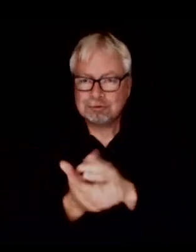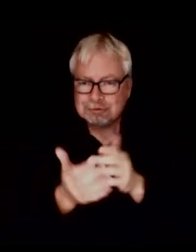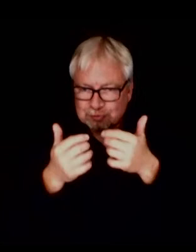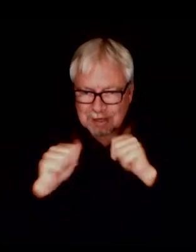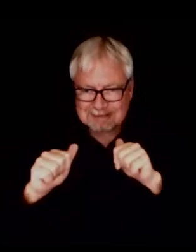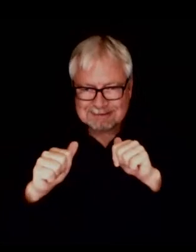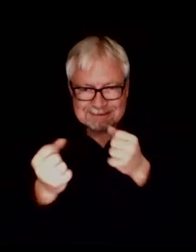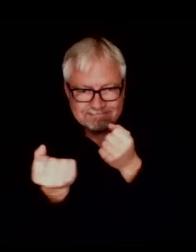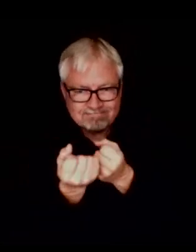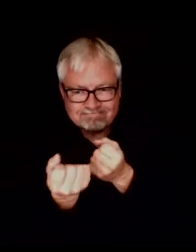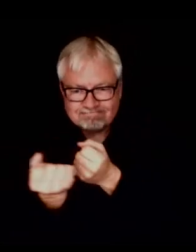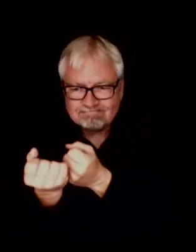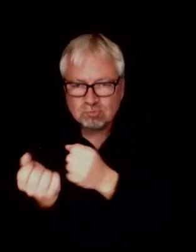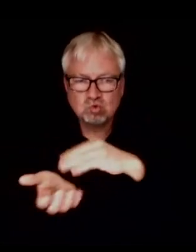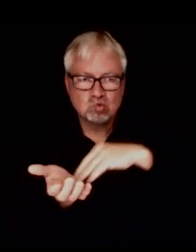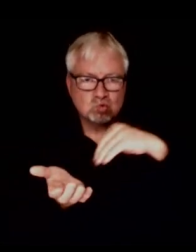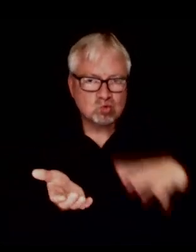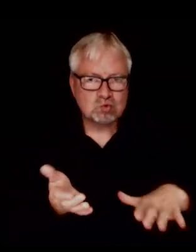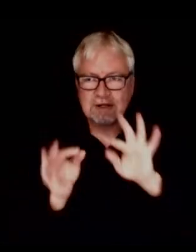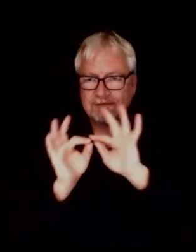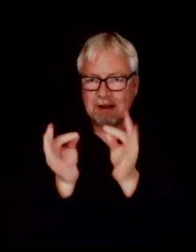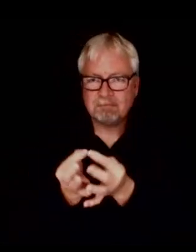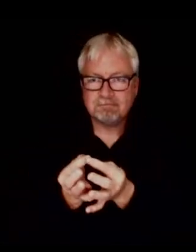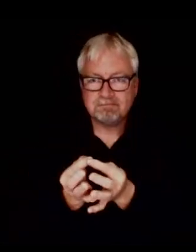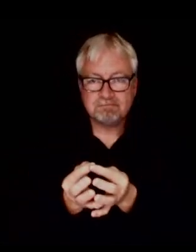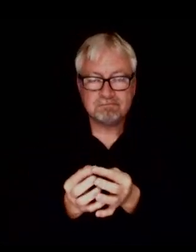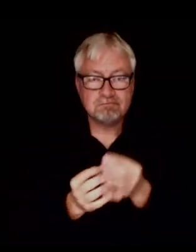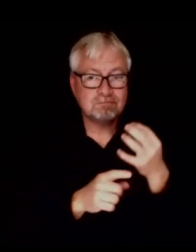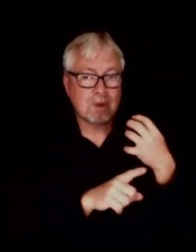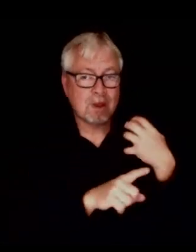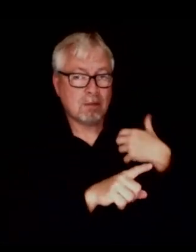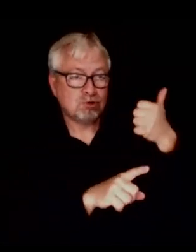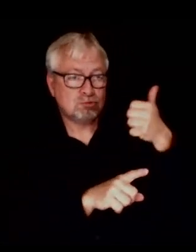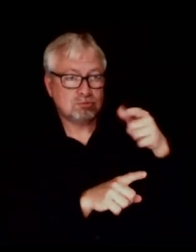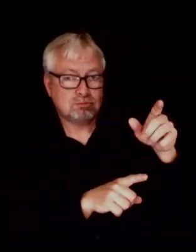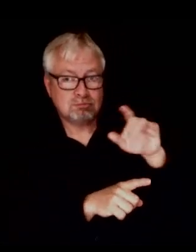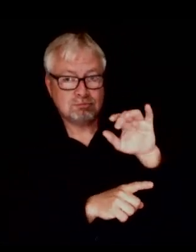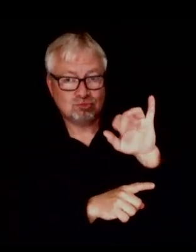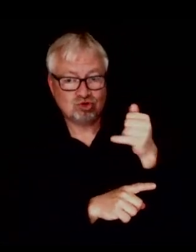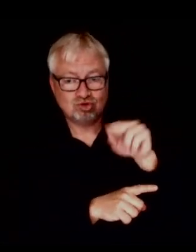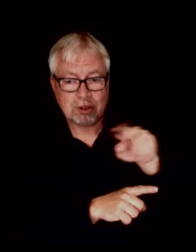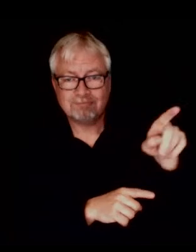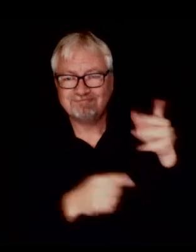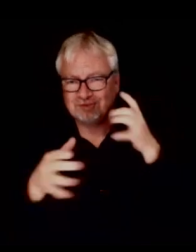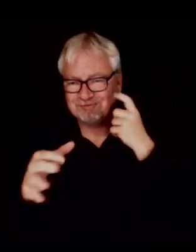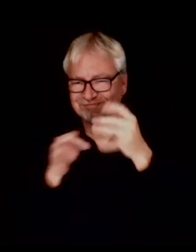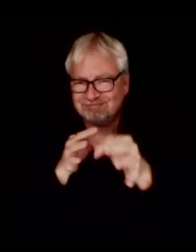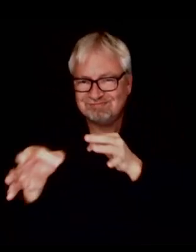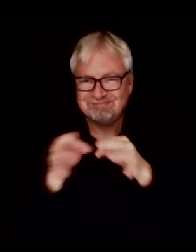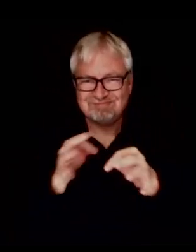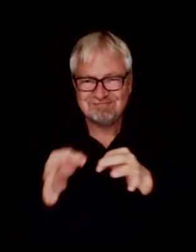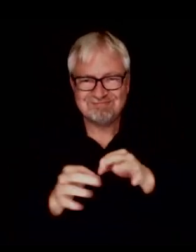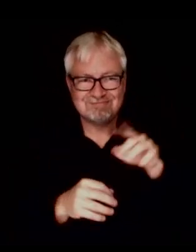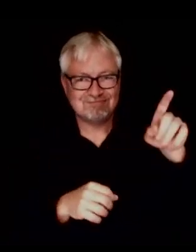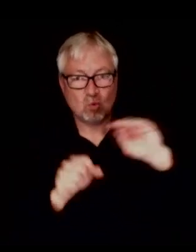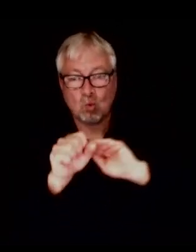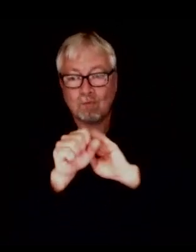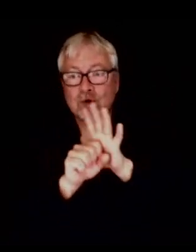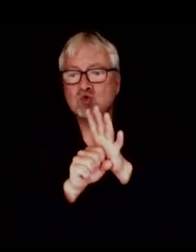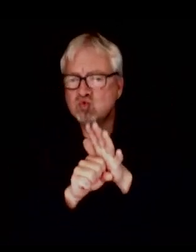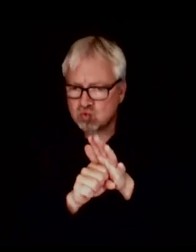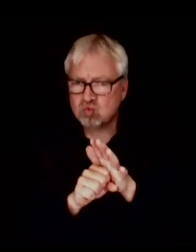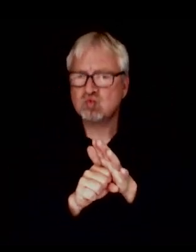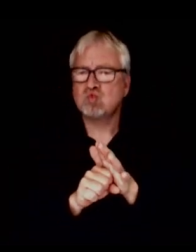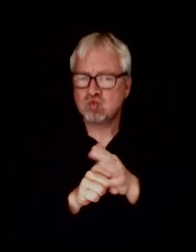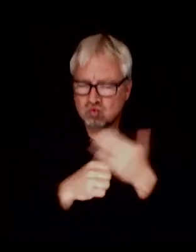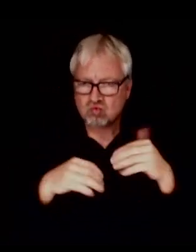Malcolm explained, we are at another critical point with this virus, and we need to take action so that our students can continue with in-person learning and all of those